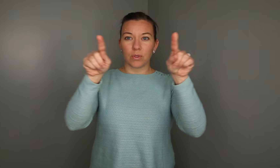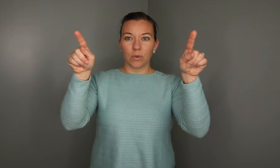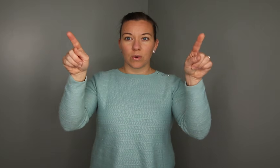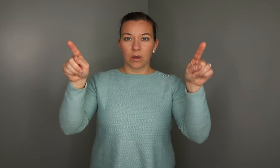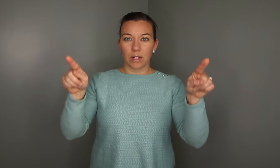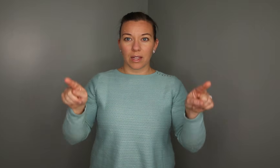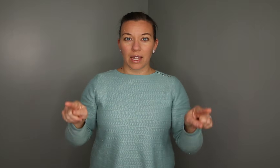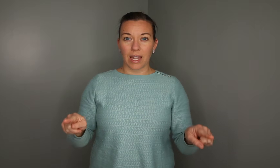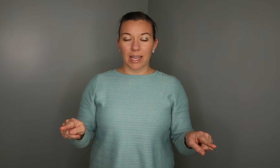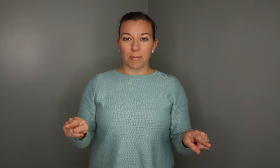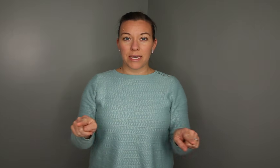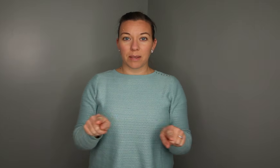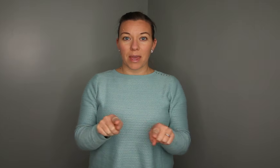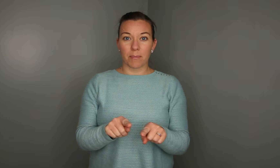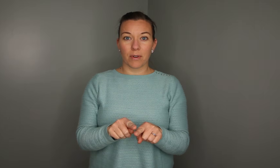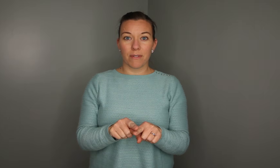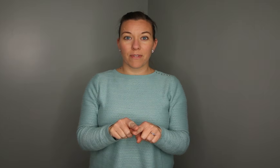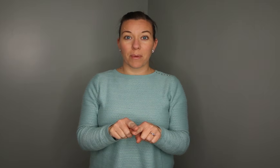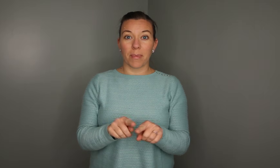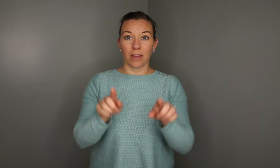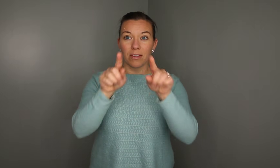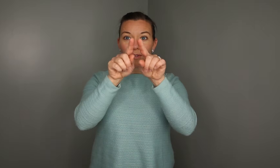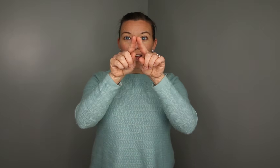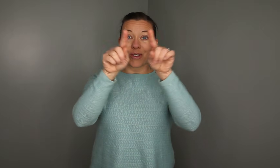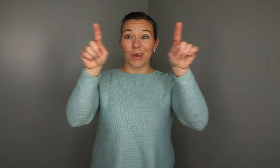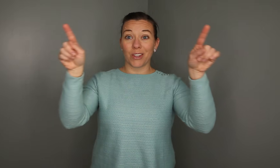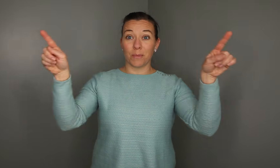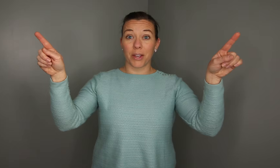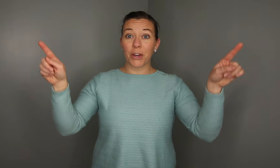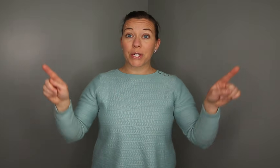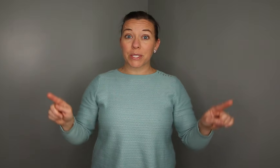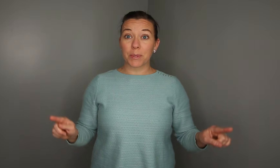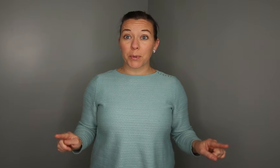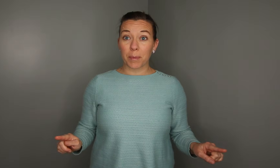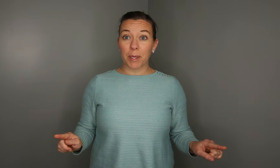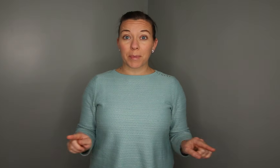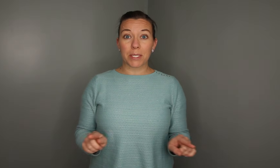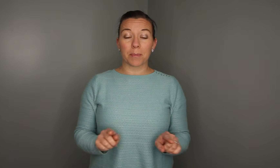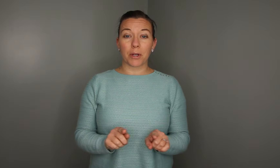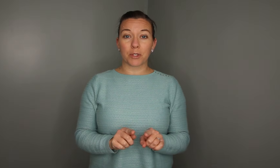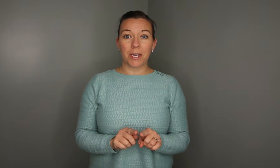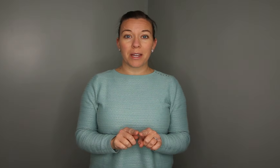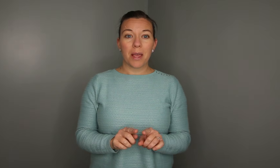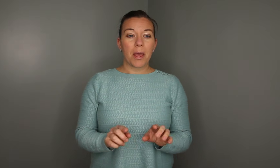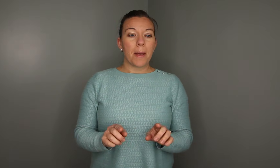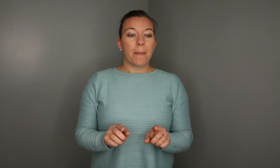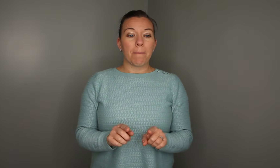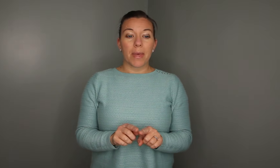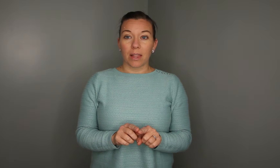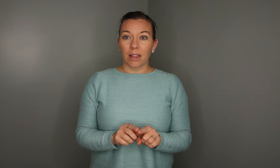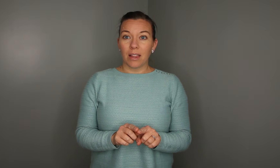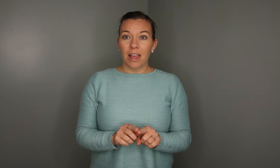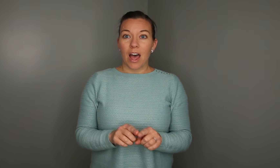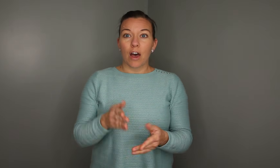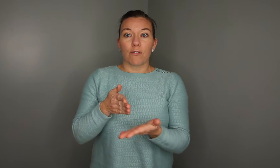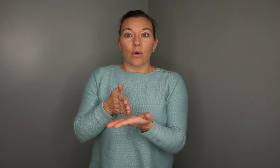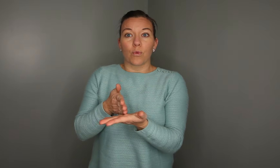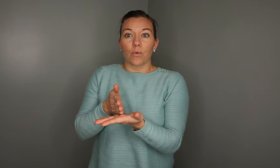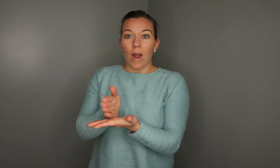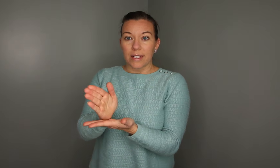do like a piece of paper for the bill, right? Or we could do bigger because it's a pretty big piece of parchment. Bill of Rights.